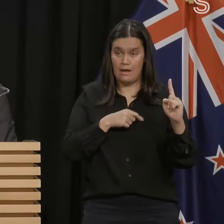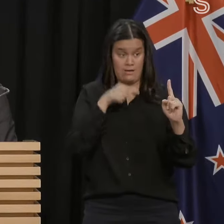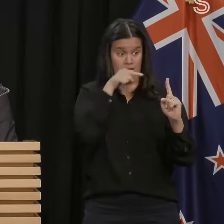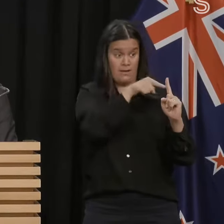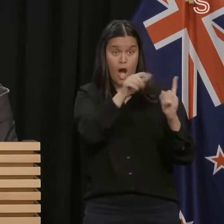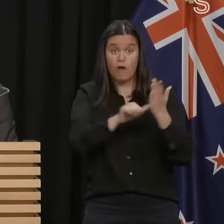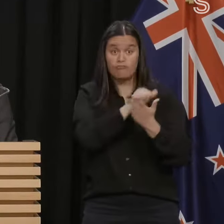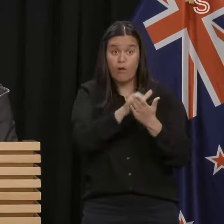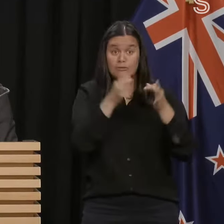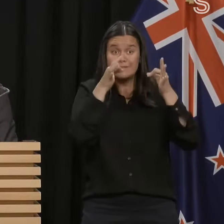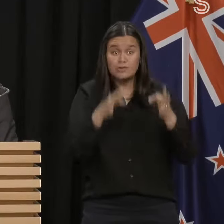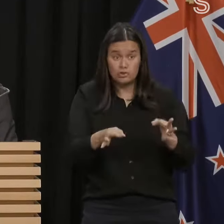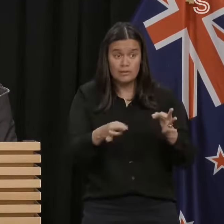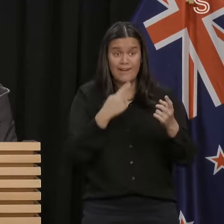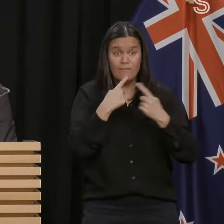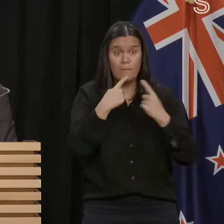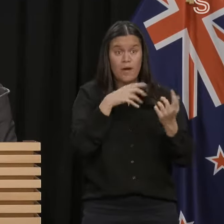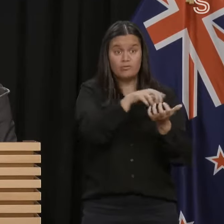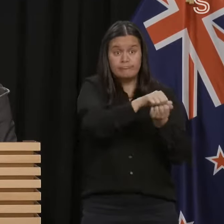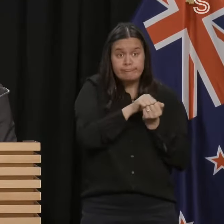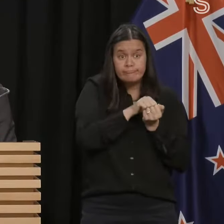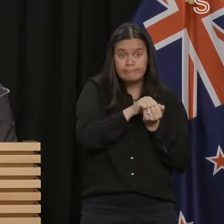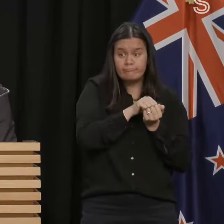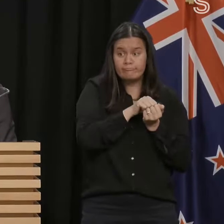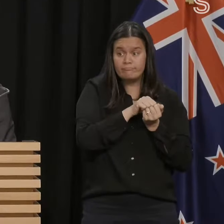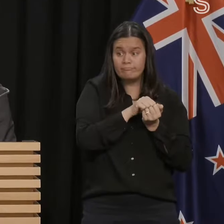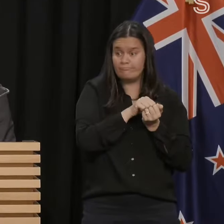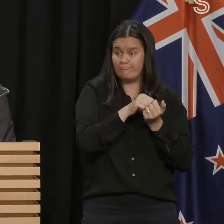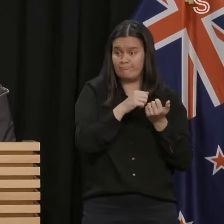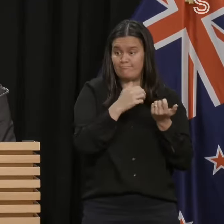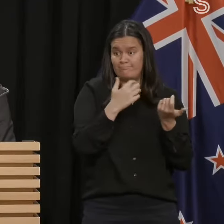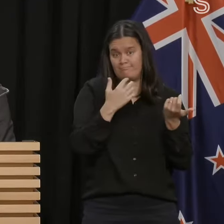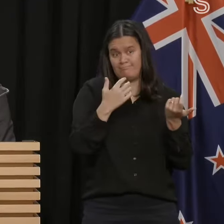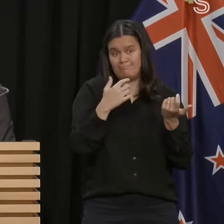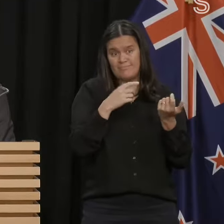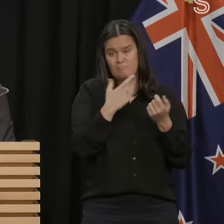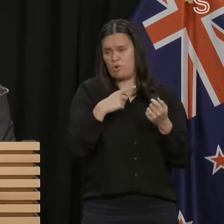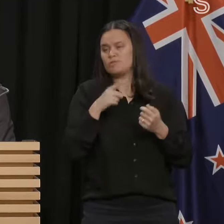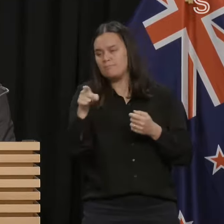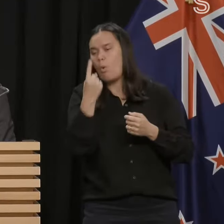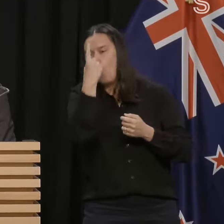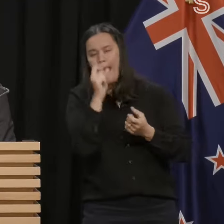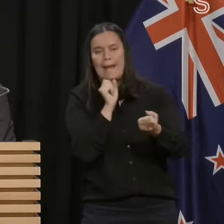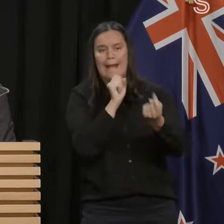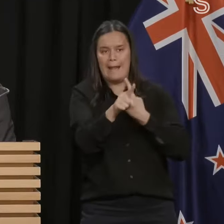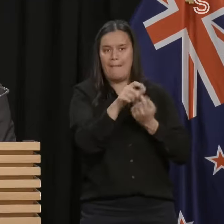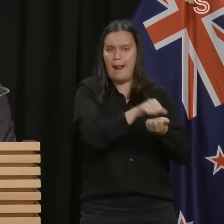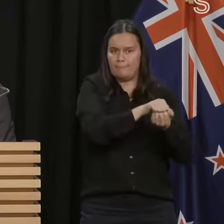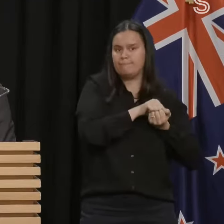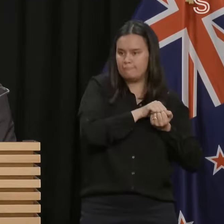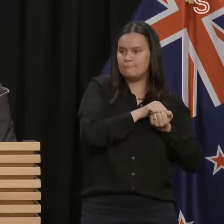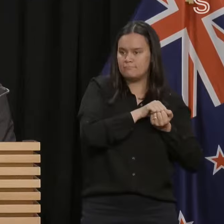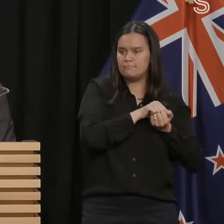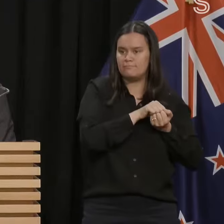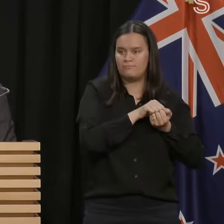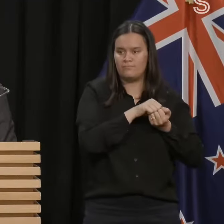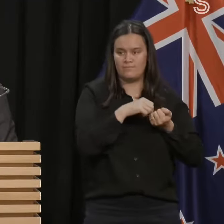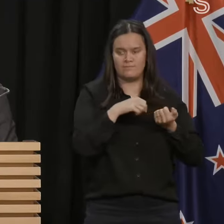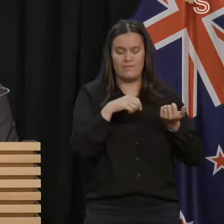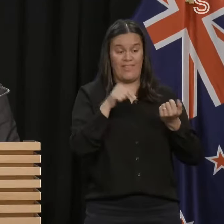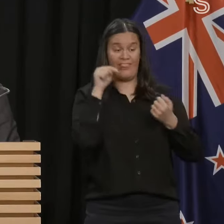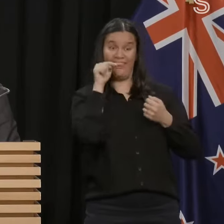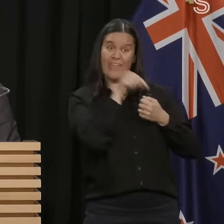made about whether or not a particular email was in scope or out of scope is now the subject of an